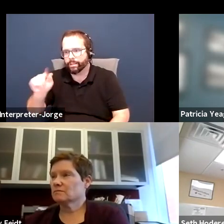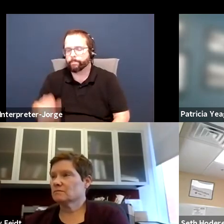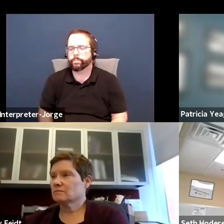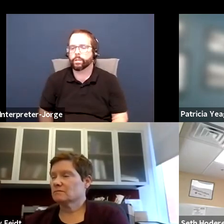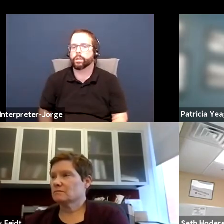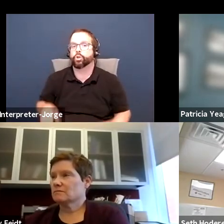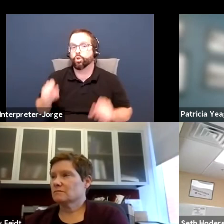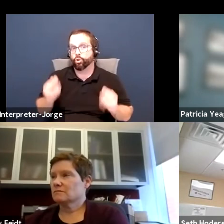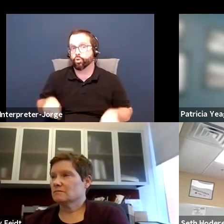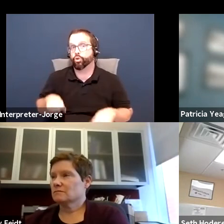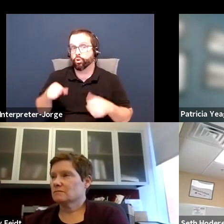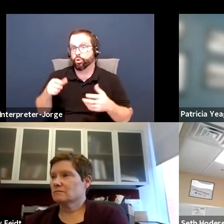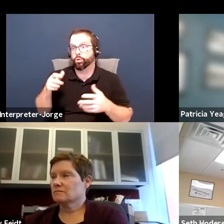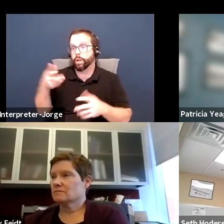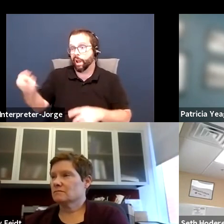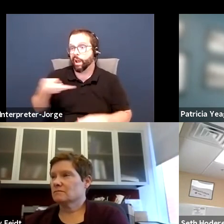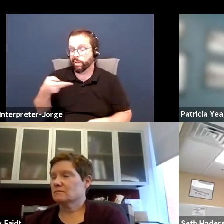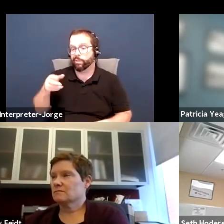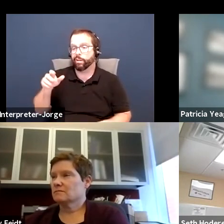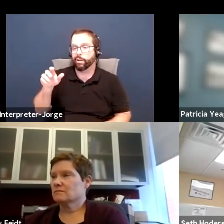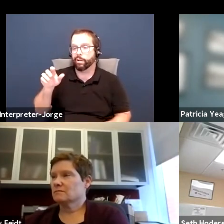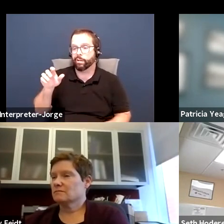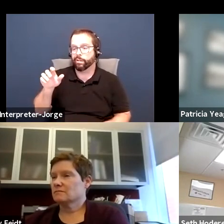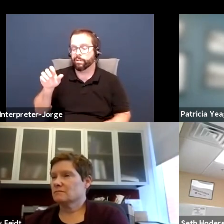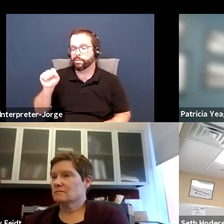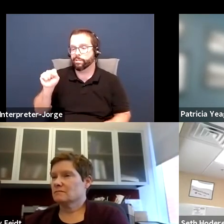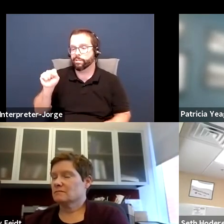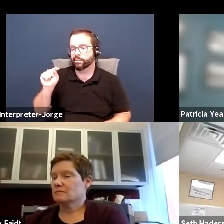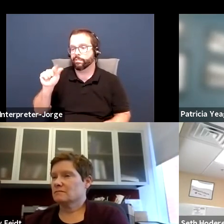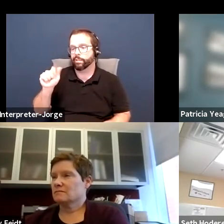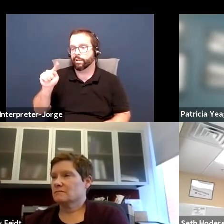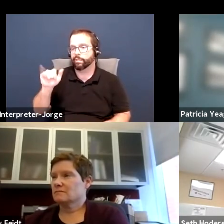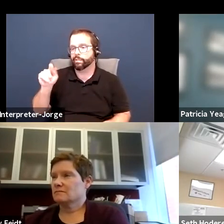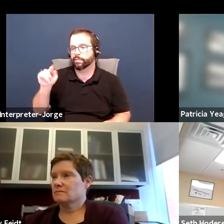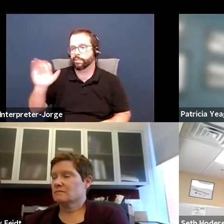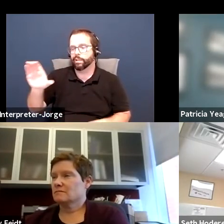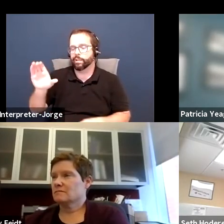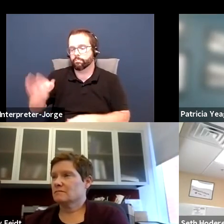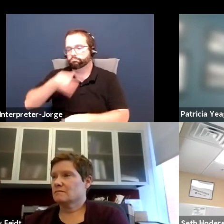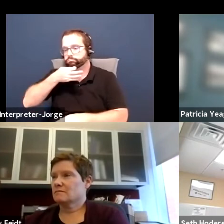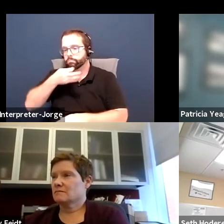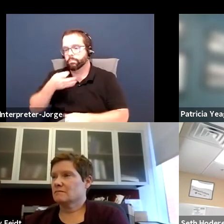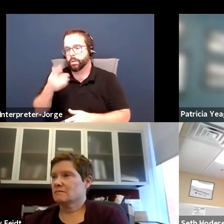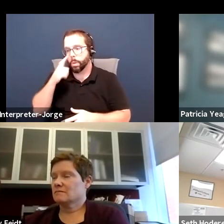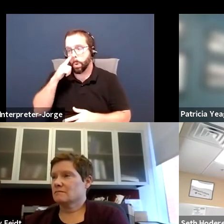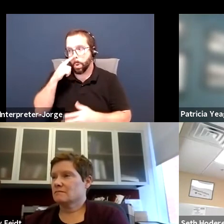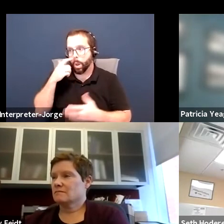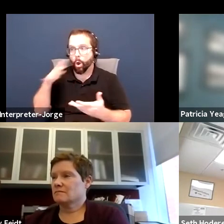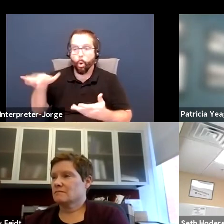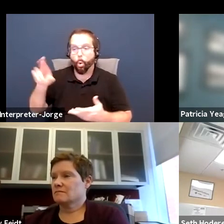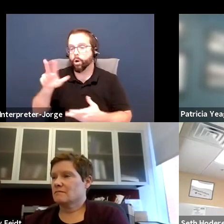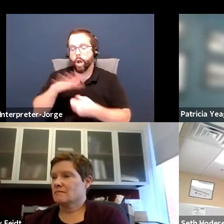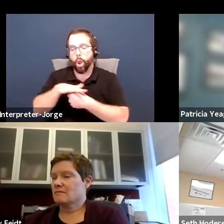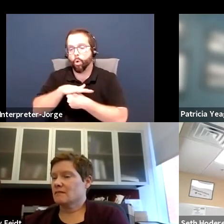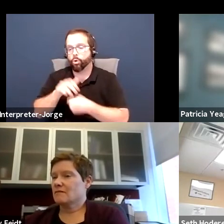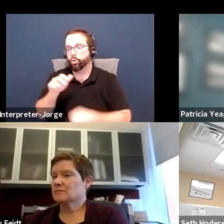there, and in United Way or your local nonprofit association will be able to help you with